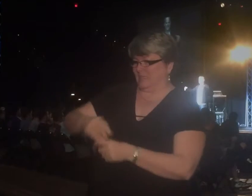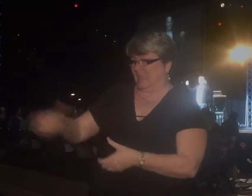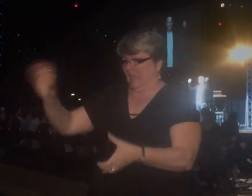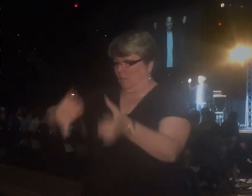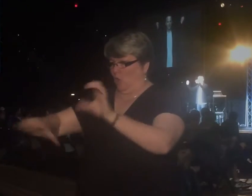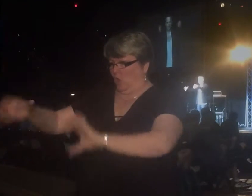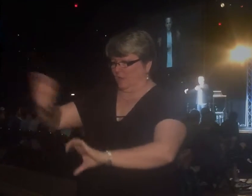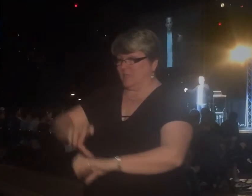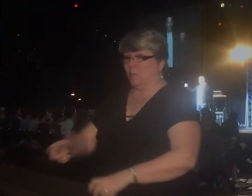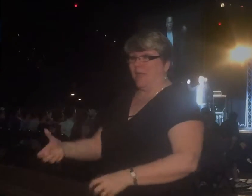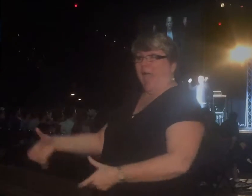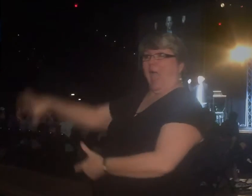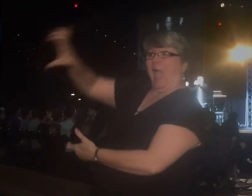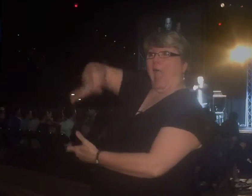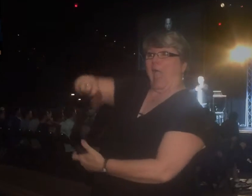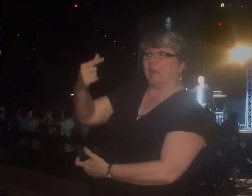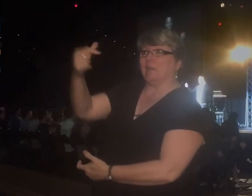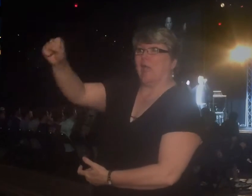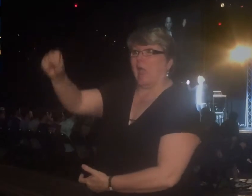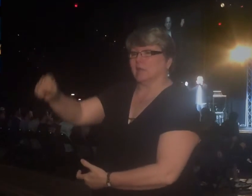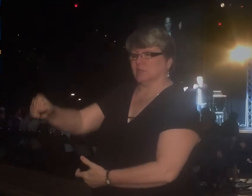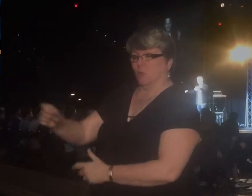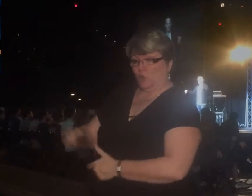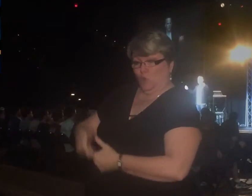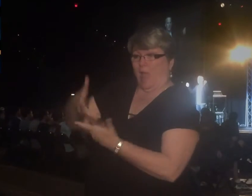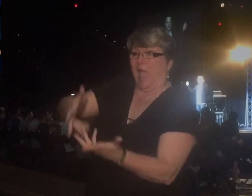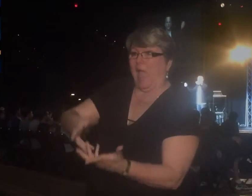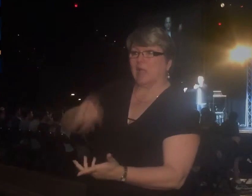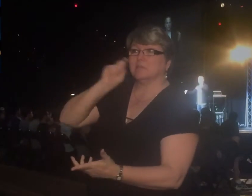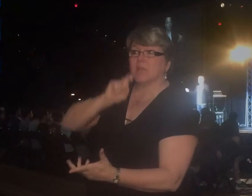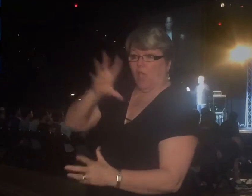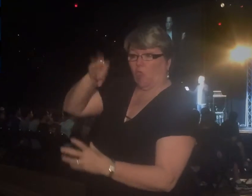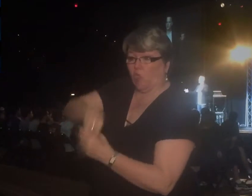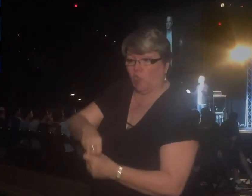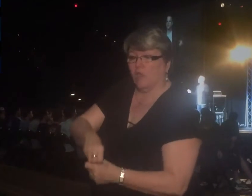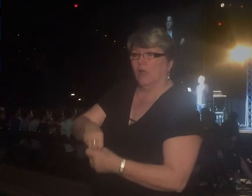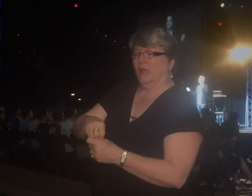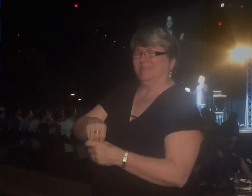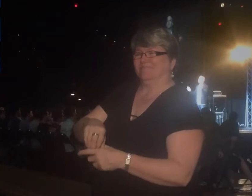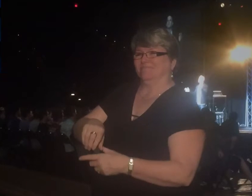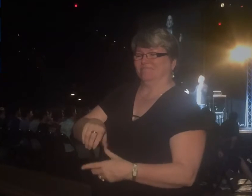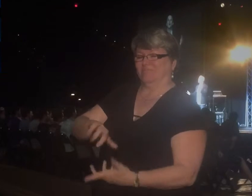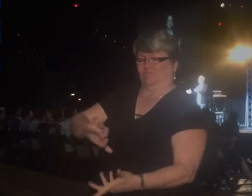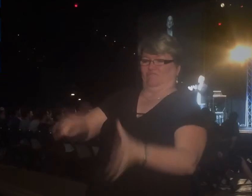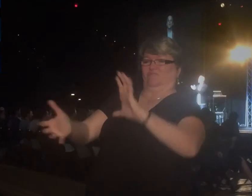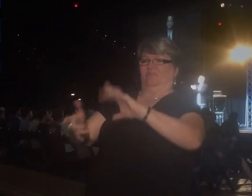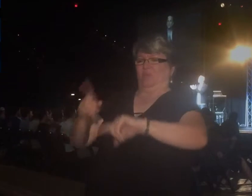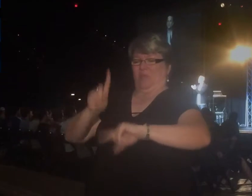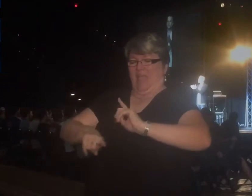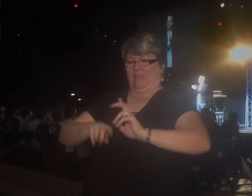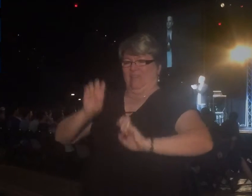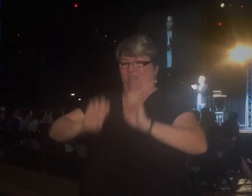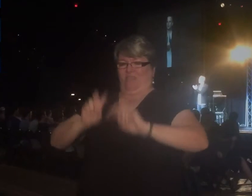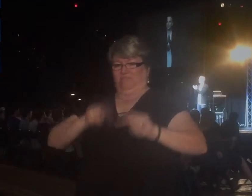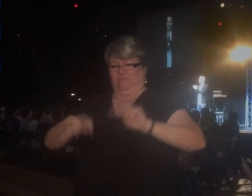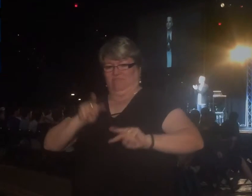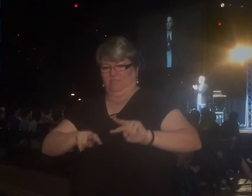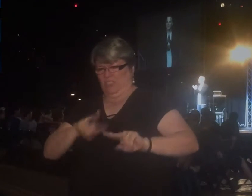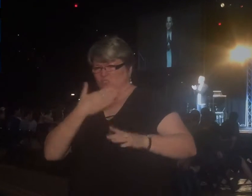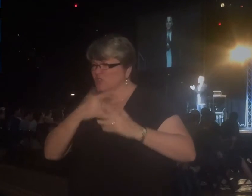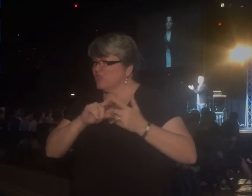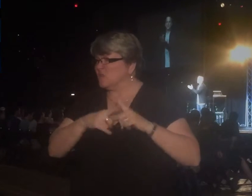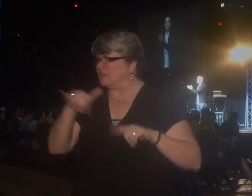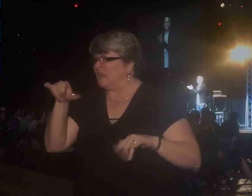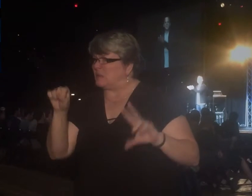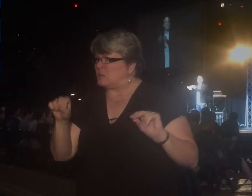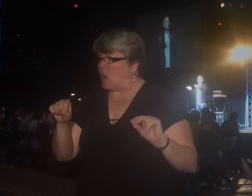if two chemicals mix and someone keeps throwing gasoline on the fire. When you throw sexuality into it, it distorts your ability to even evaluate,